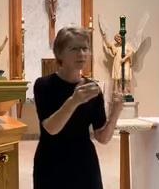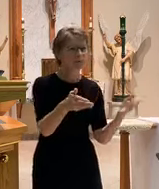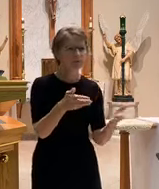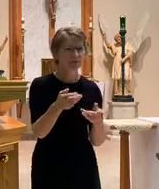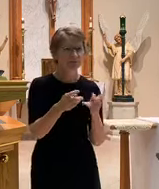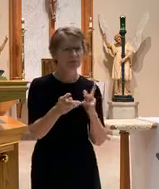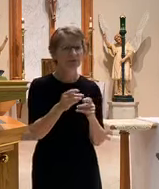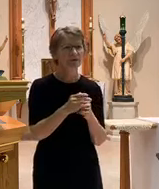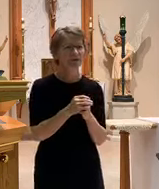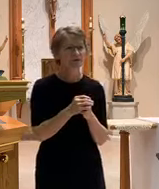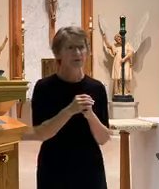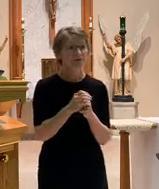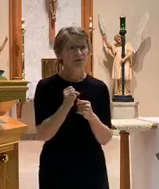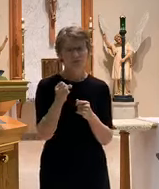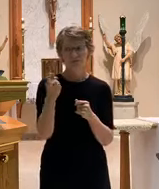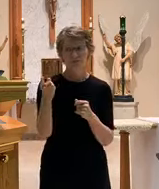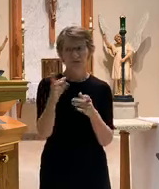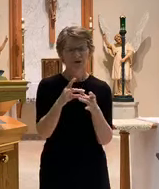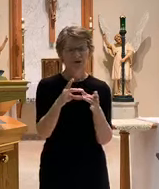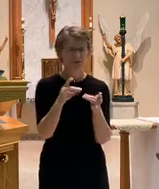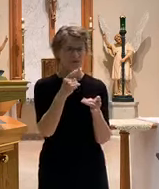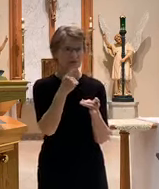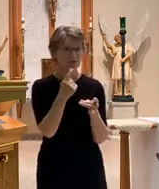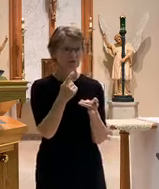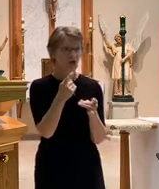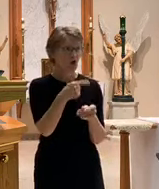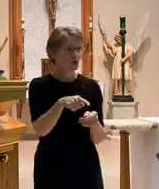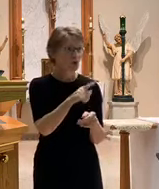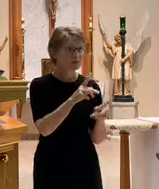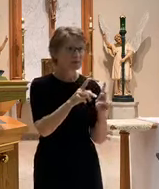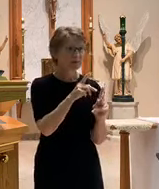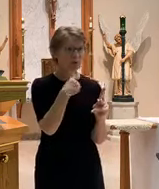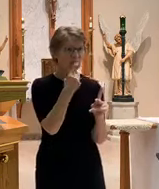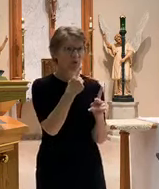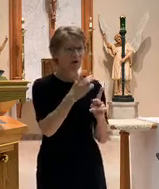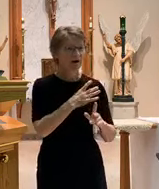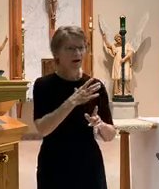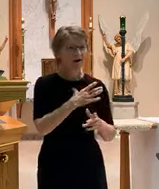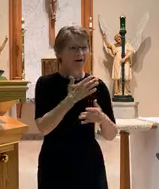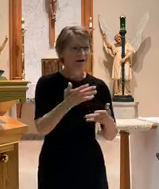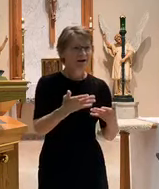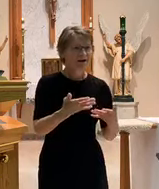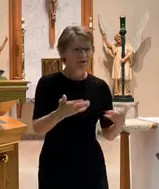gospel. Amen, I say to you, he will surely not lose his reward.